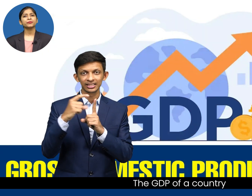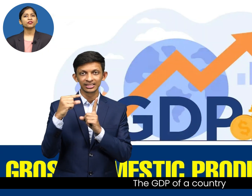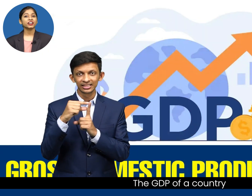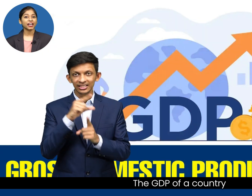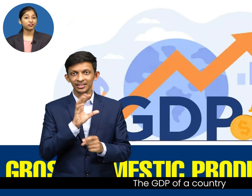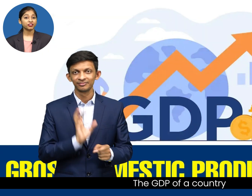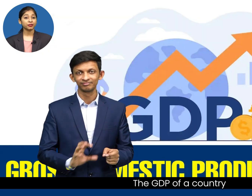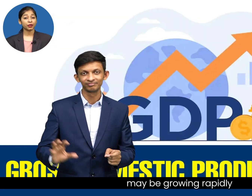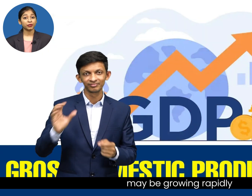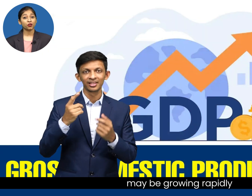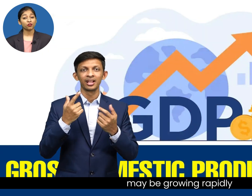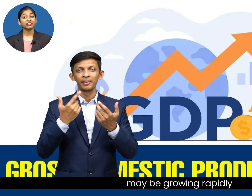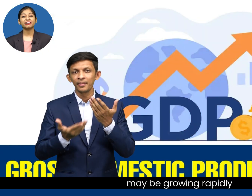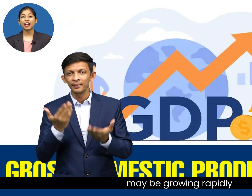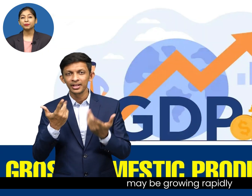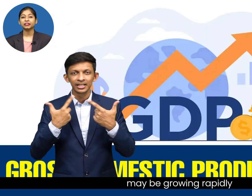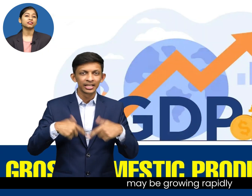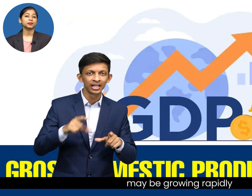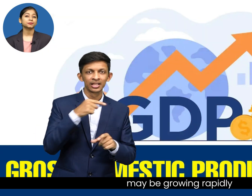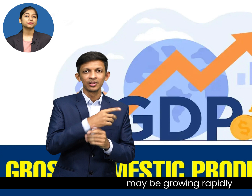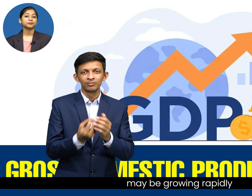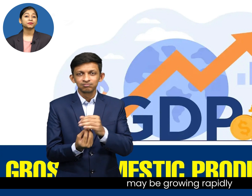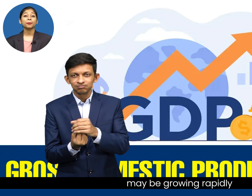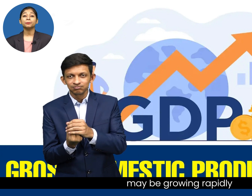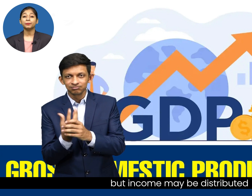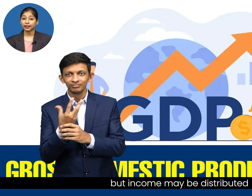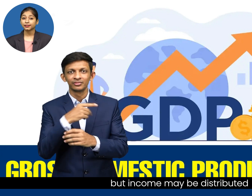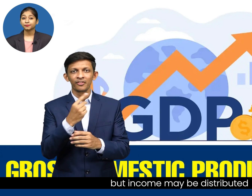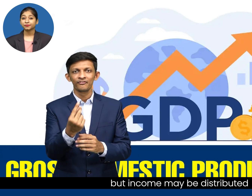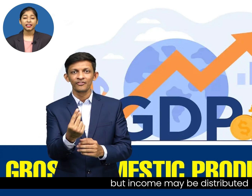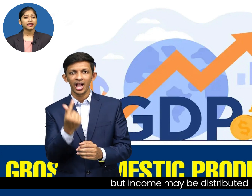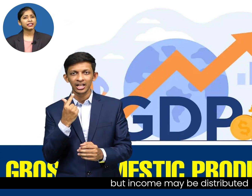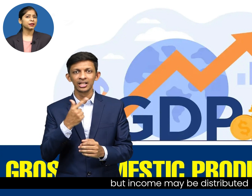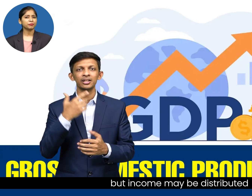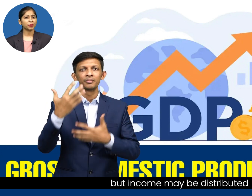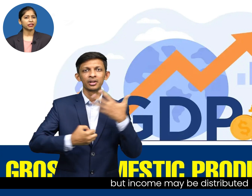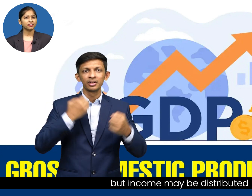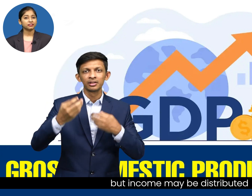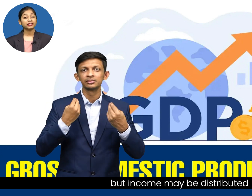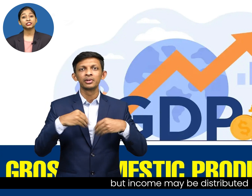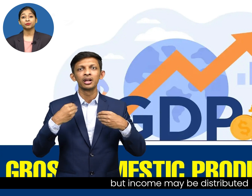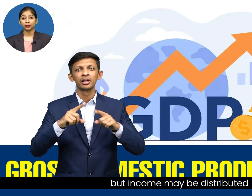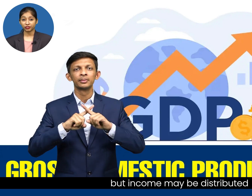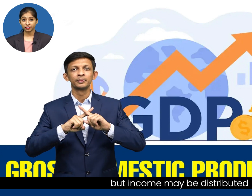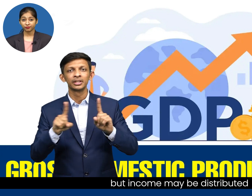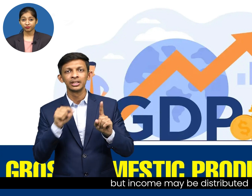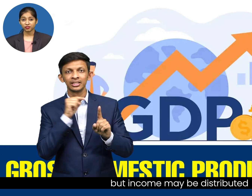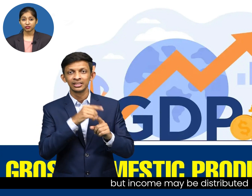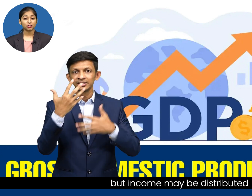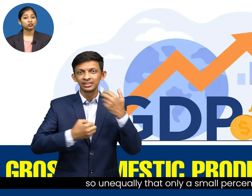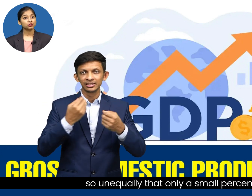The GDP of a country may be growing rapidly, but income may be